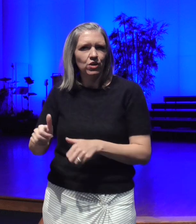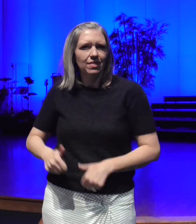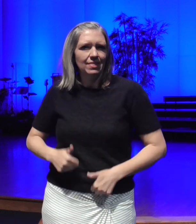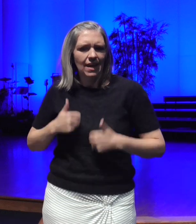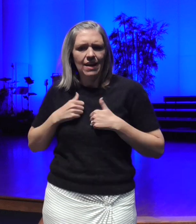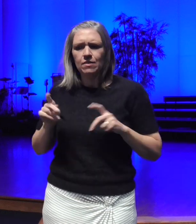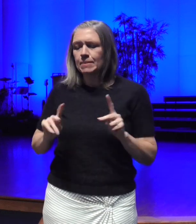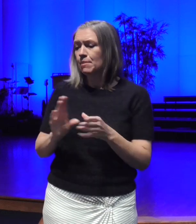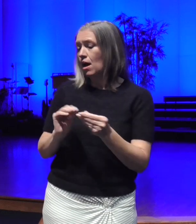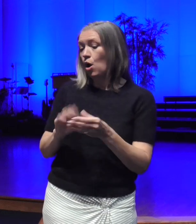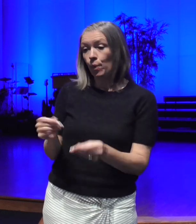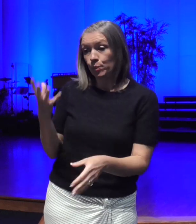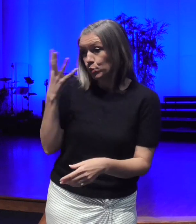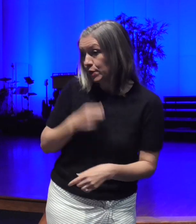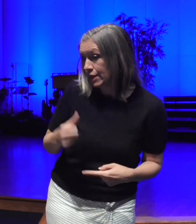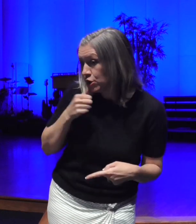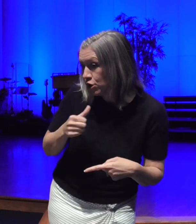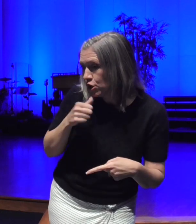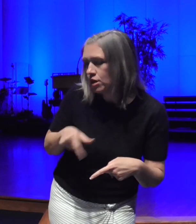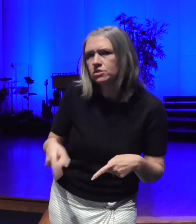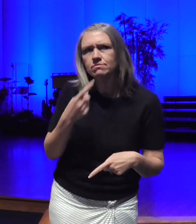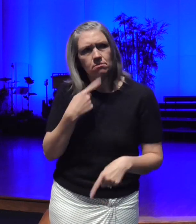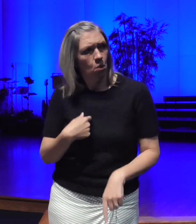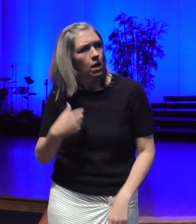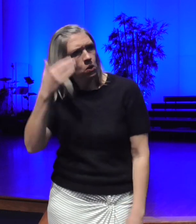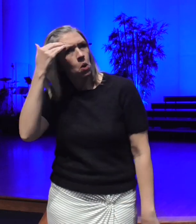pretty little girl," and she'd go, "I know."